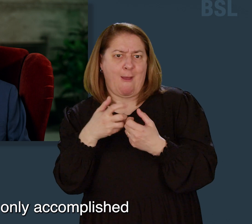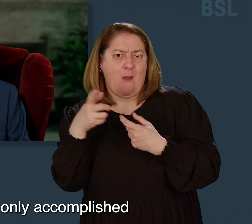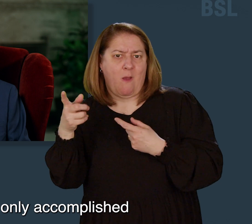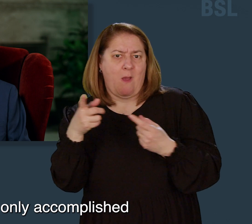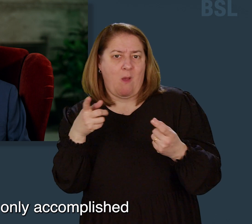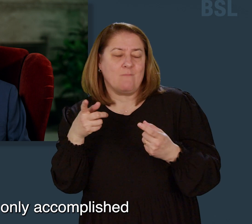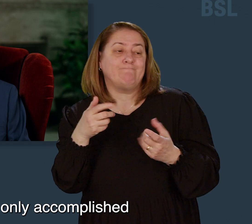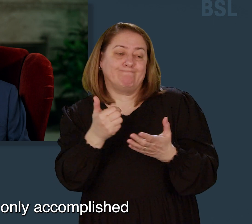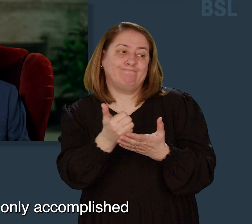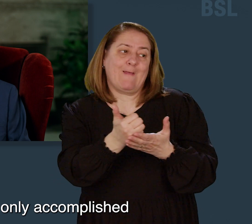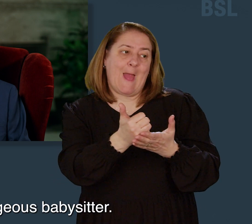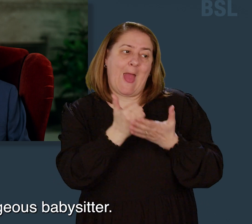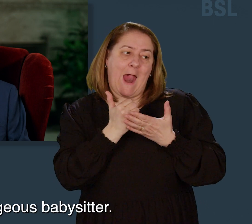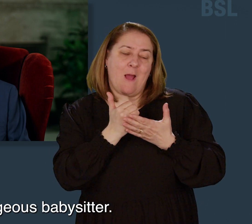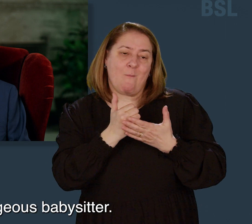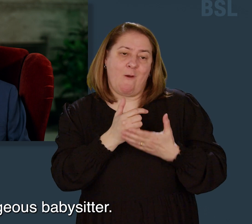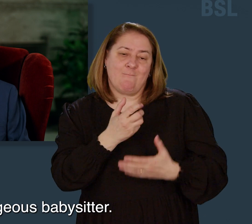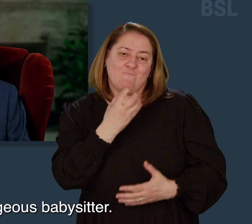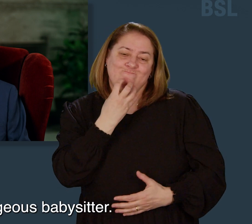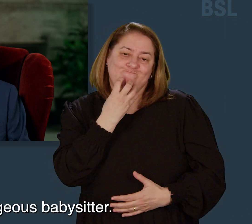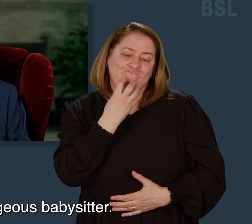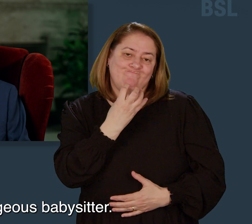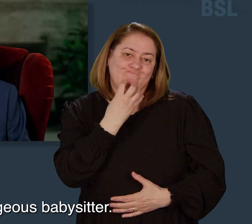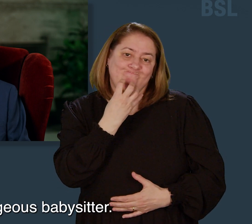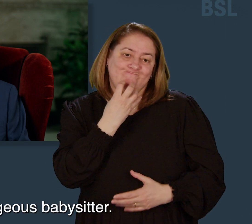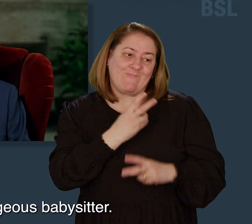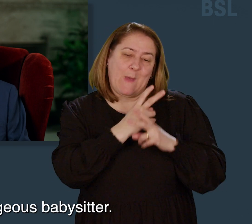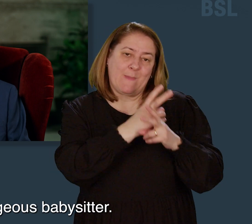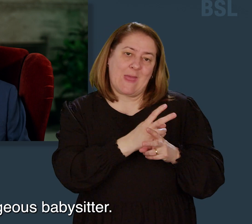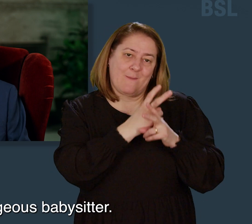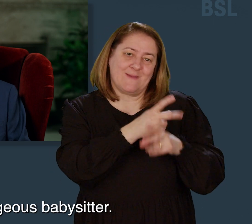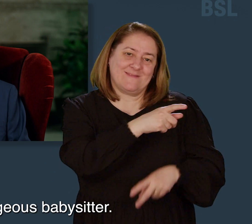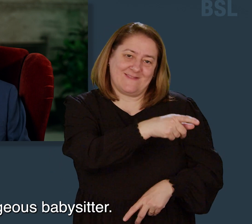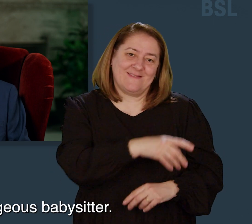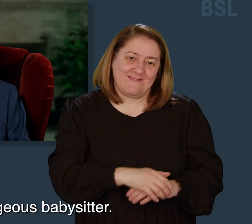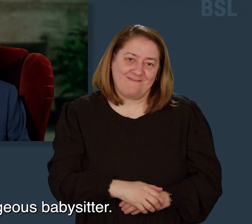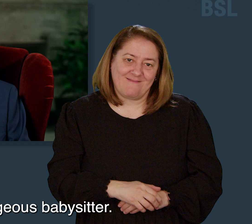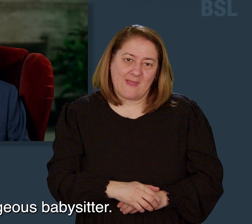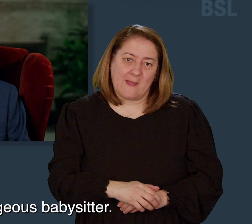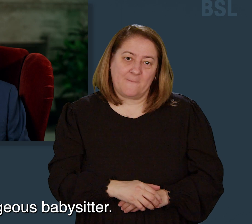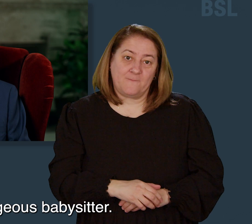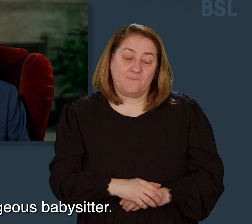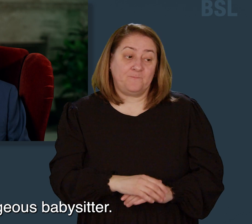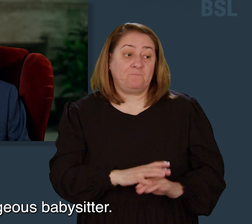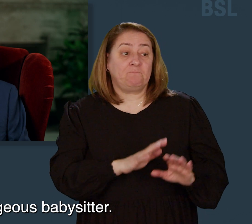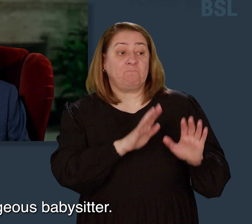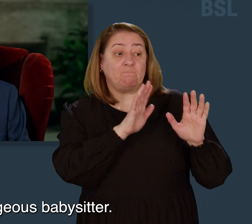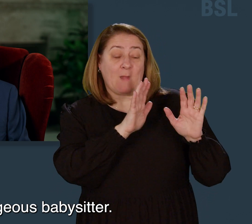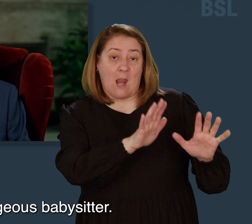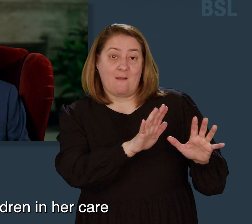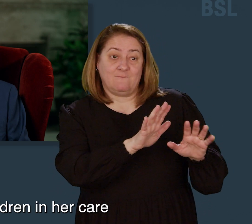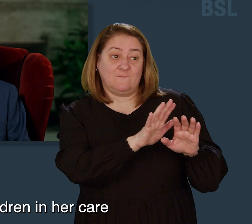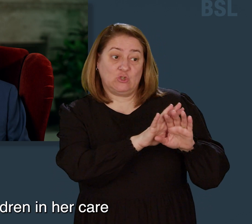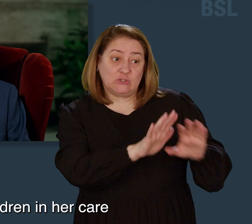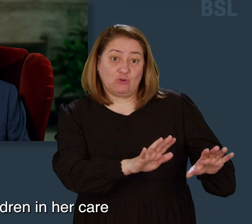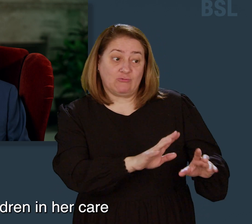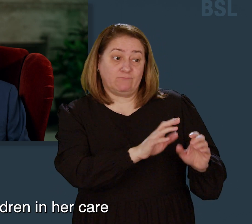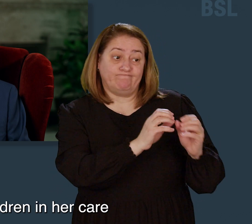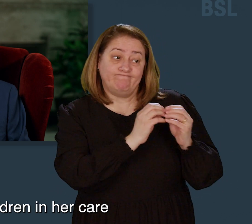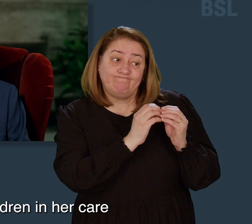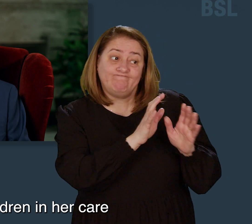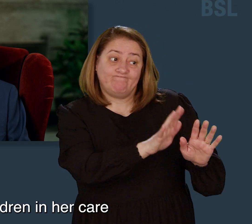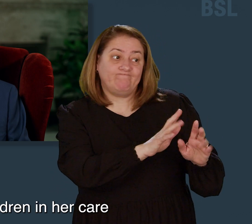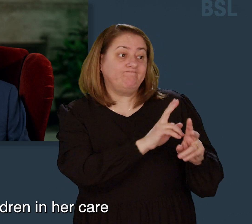only accomplished with the help of a courageous babysitter. We left our